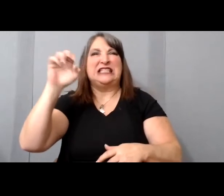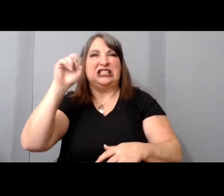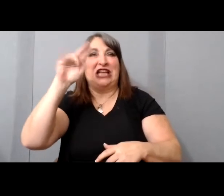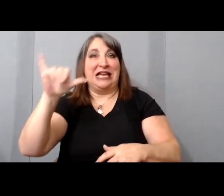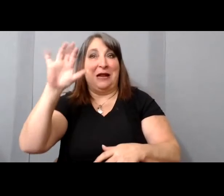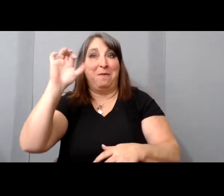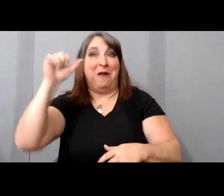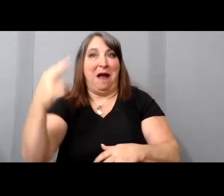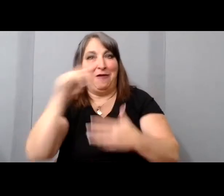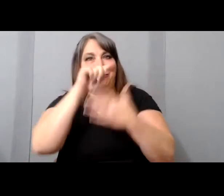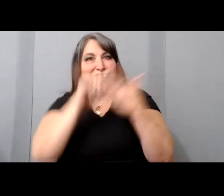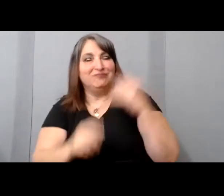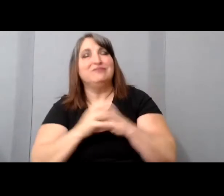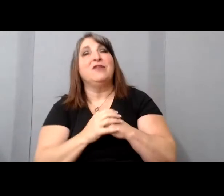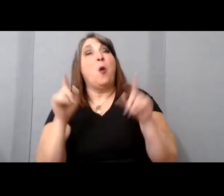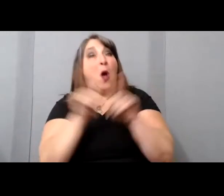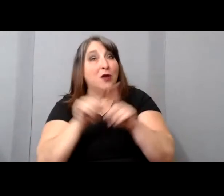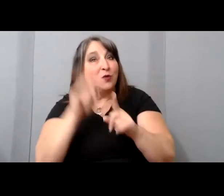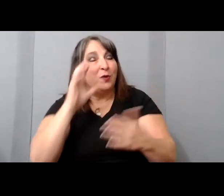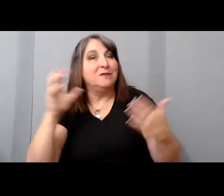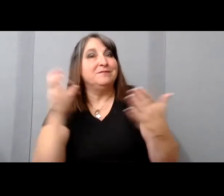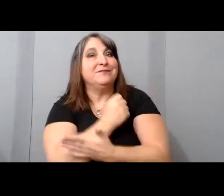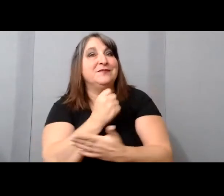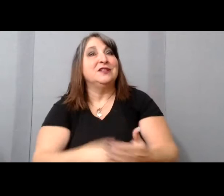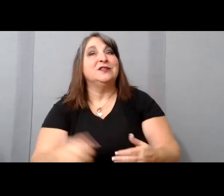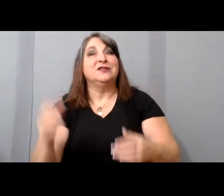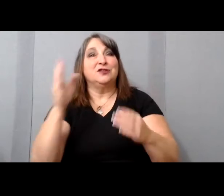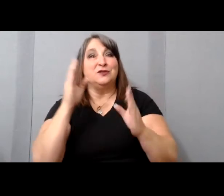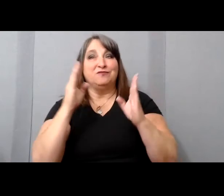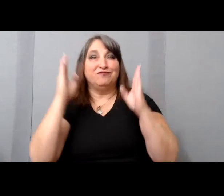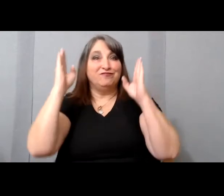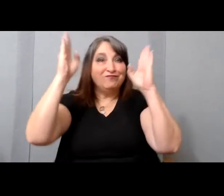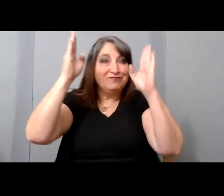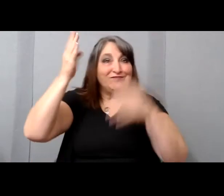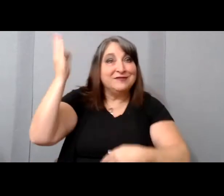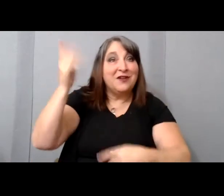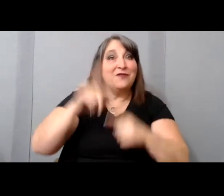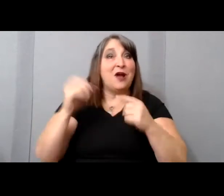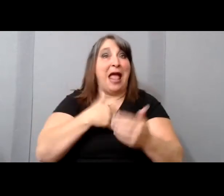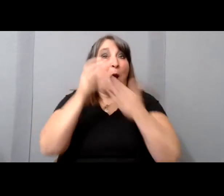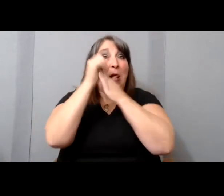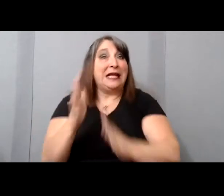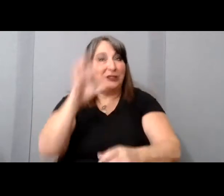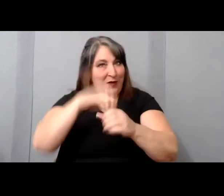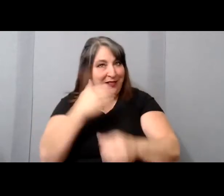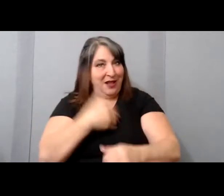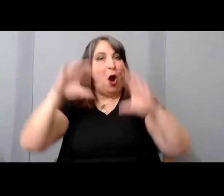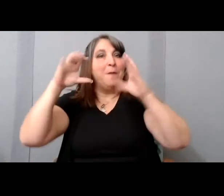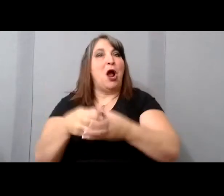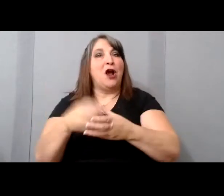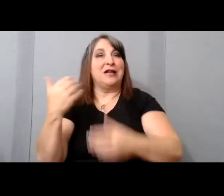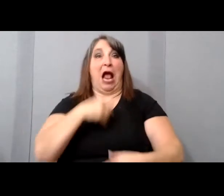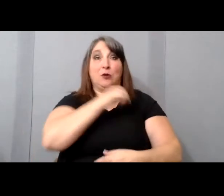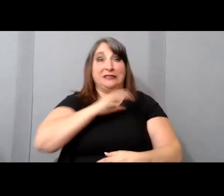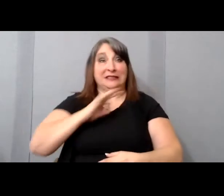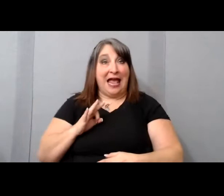the opportunity to hear from our leaders within our party, our staff,